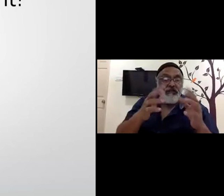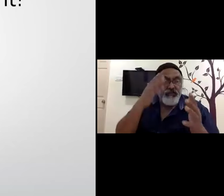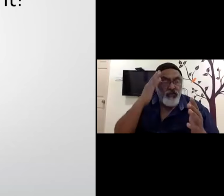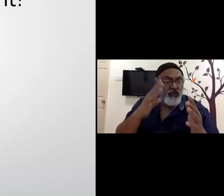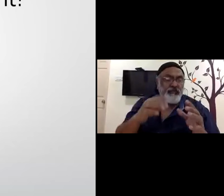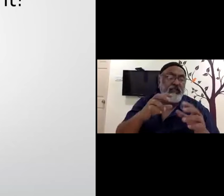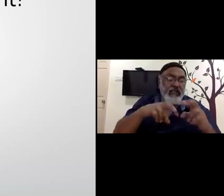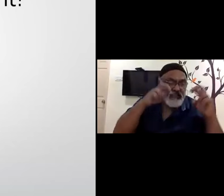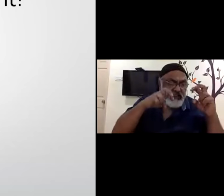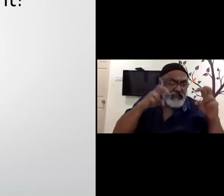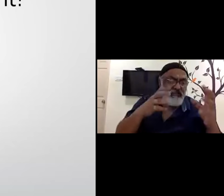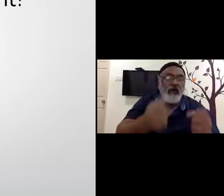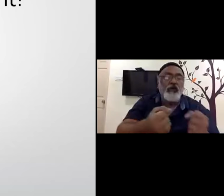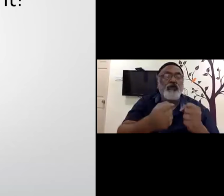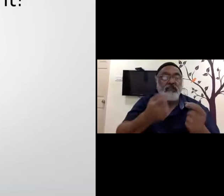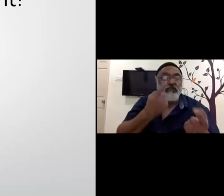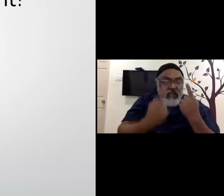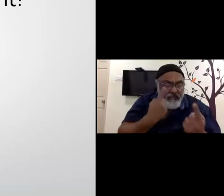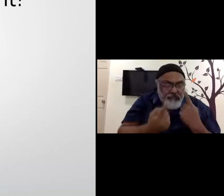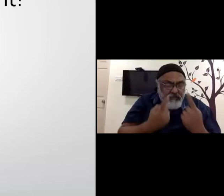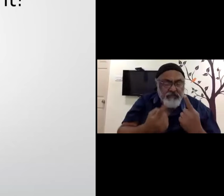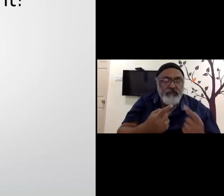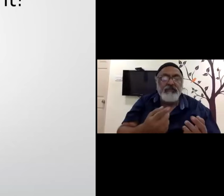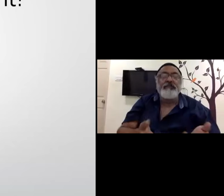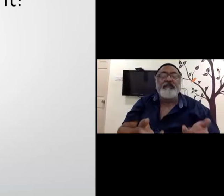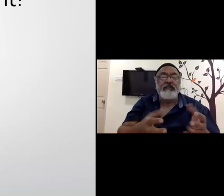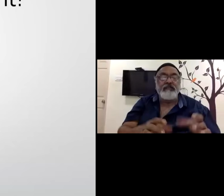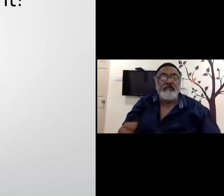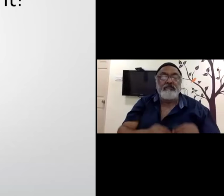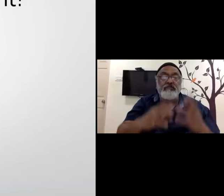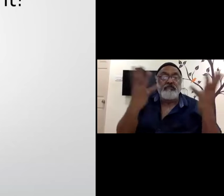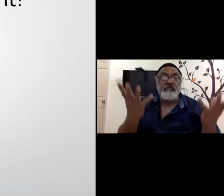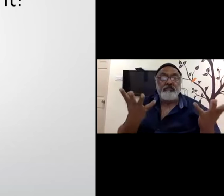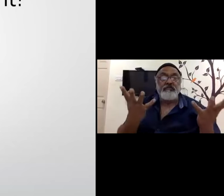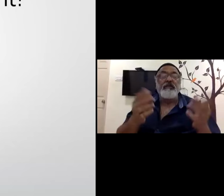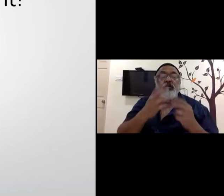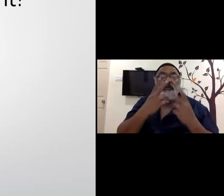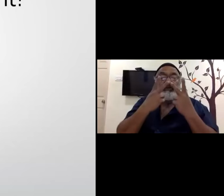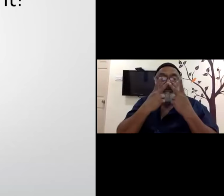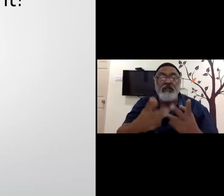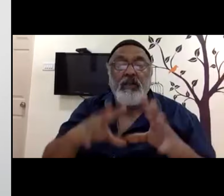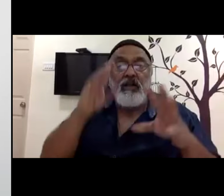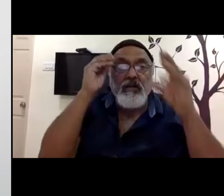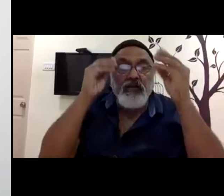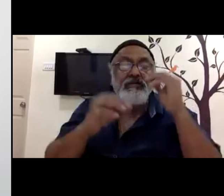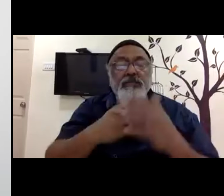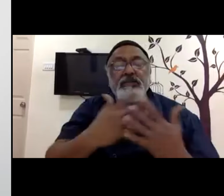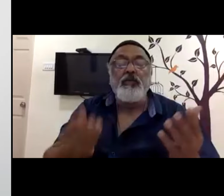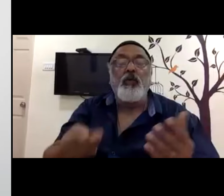it is investigating some area or some issue which we want to learn more about.